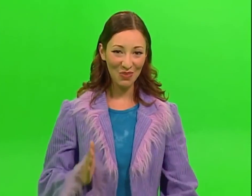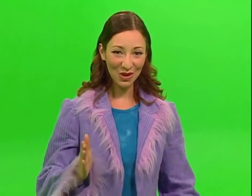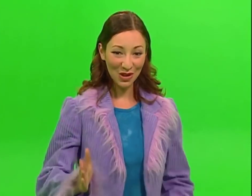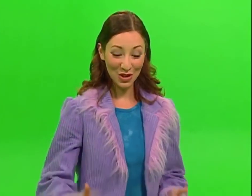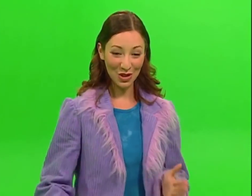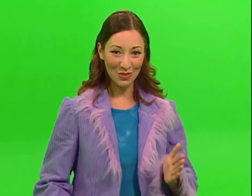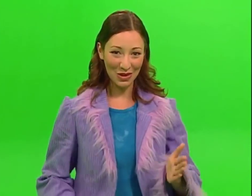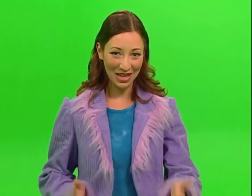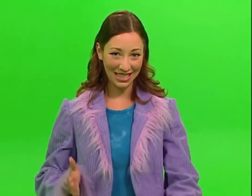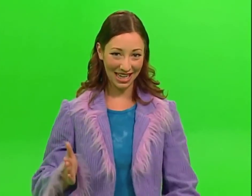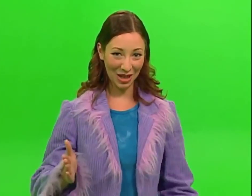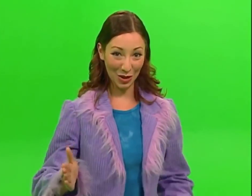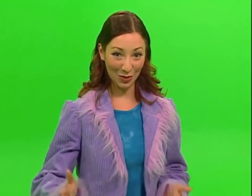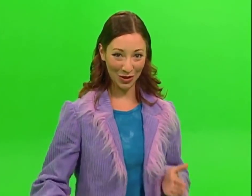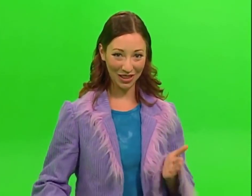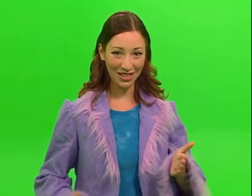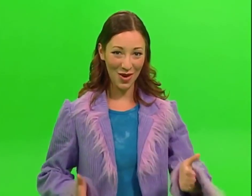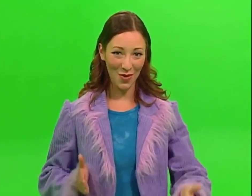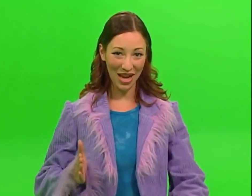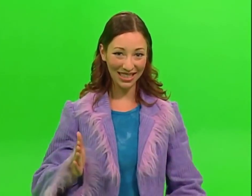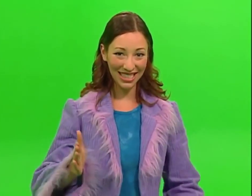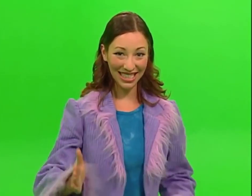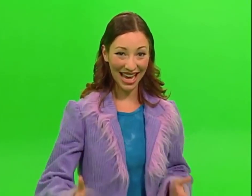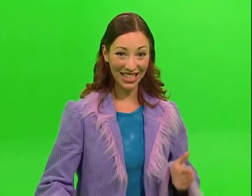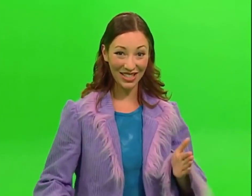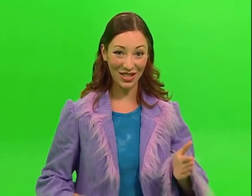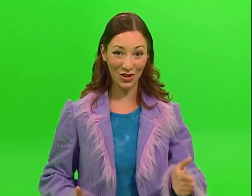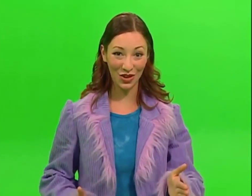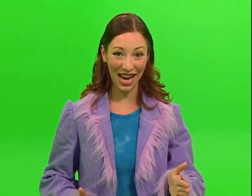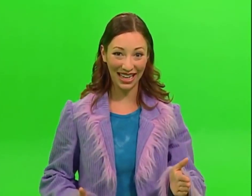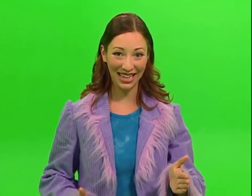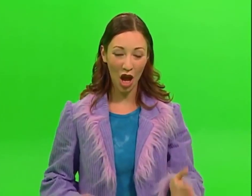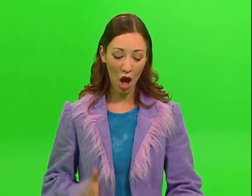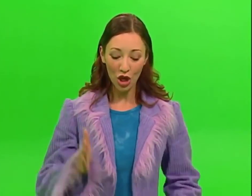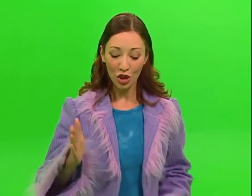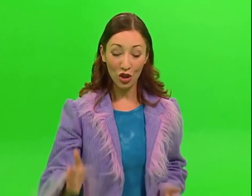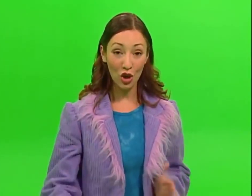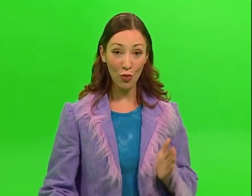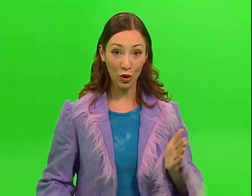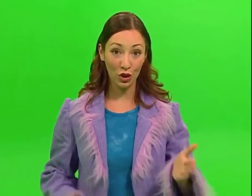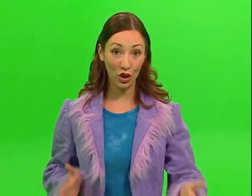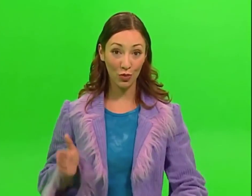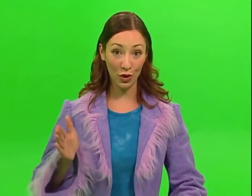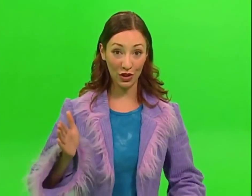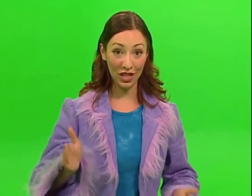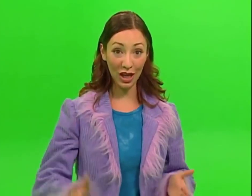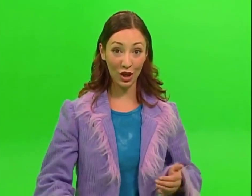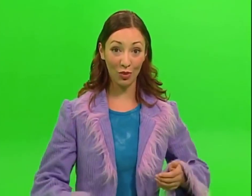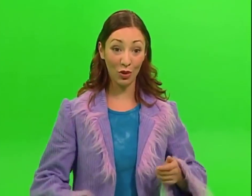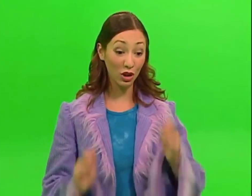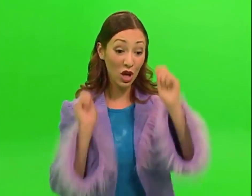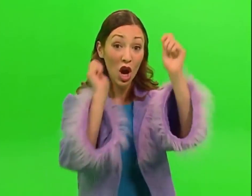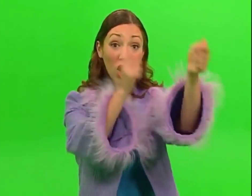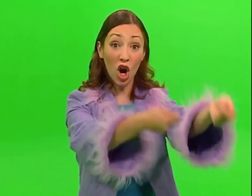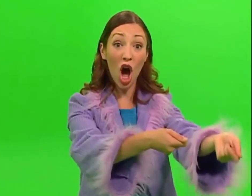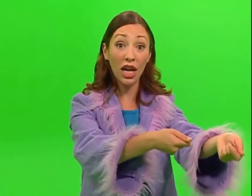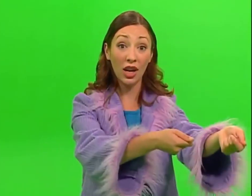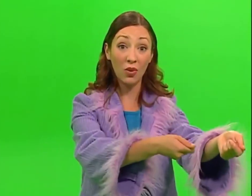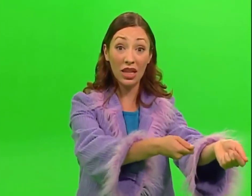Super duper dinklepuss went to catch the train. Super duper dinklepuss caught it with